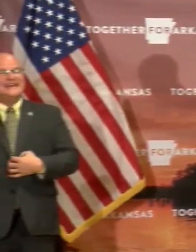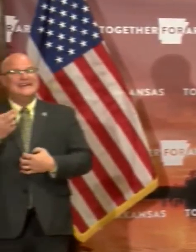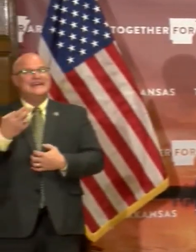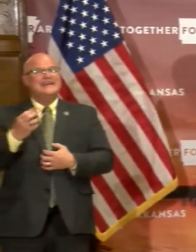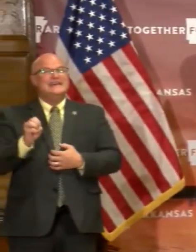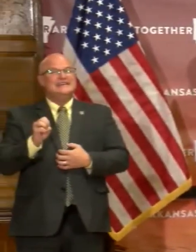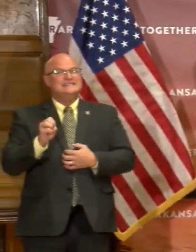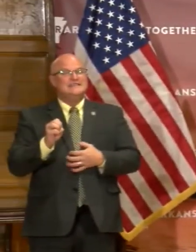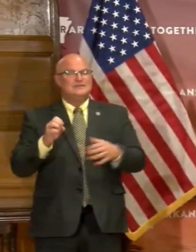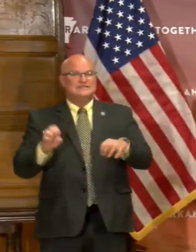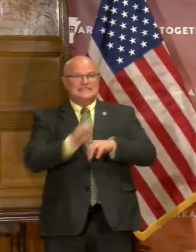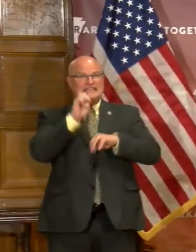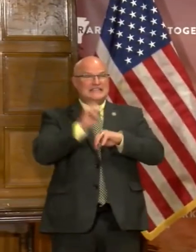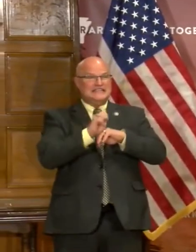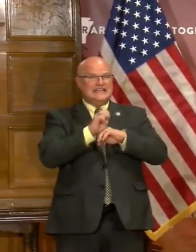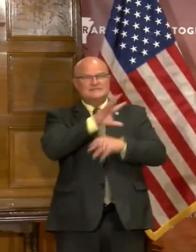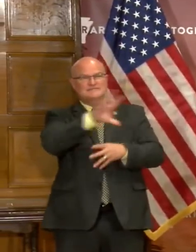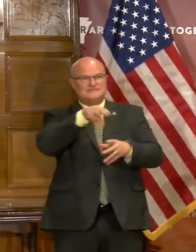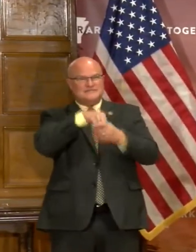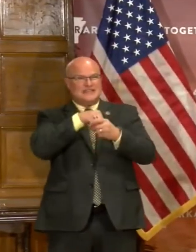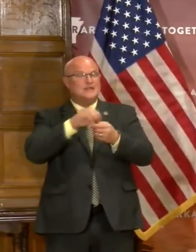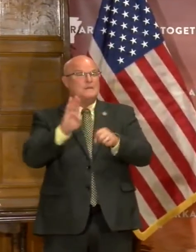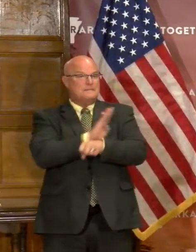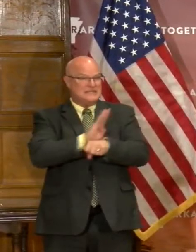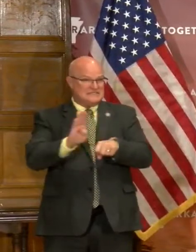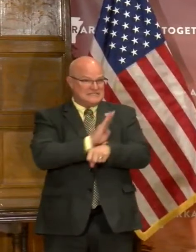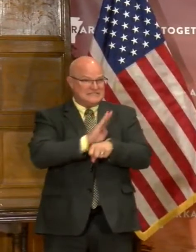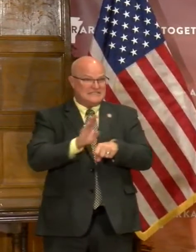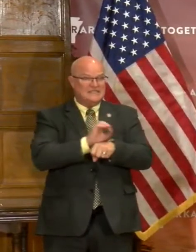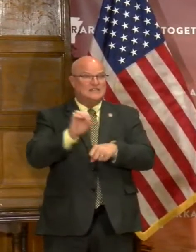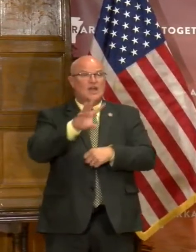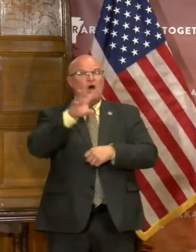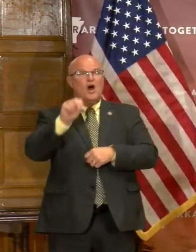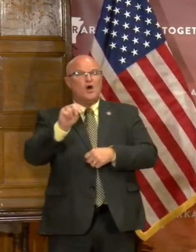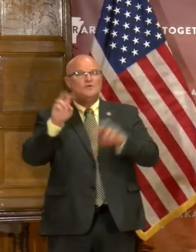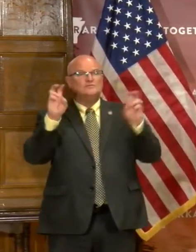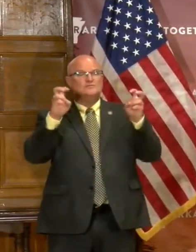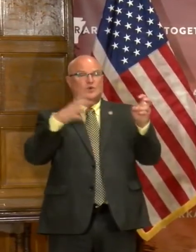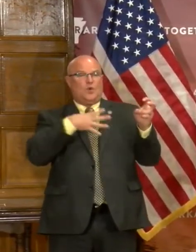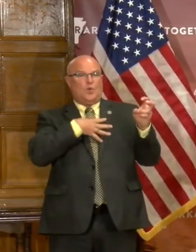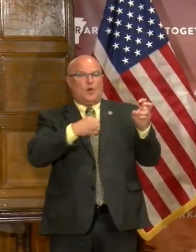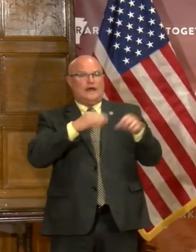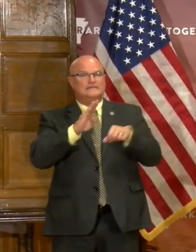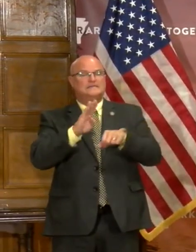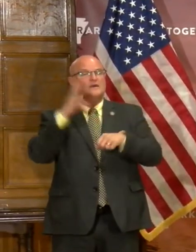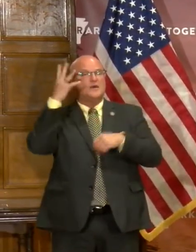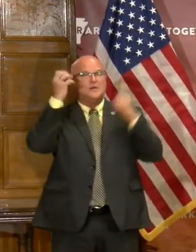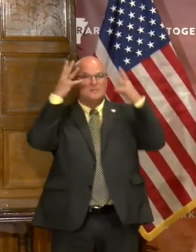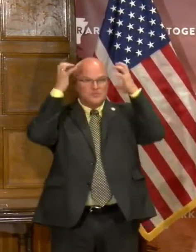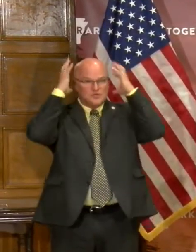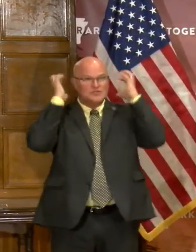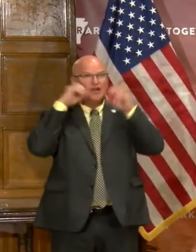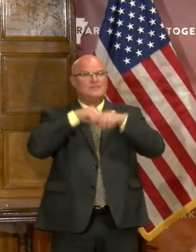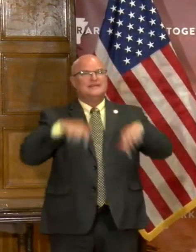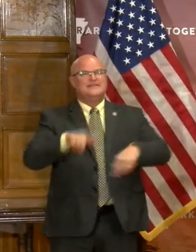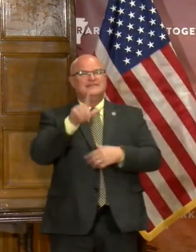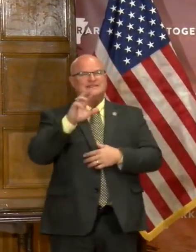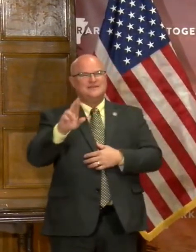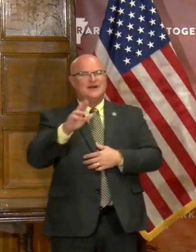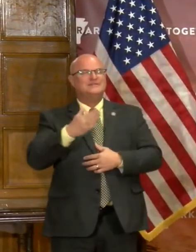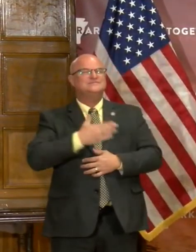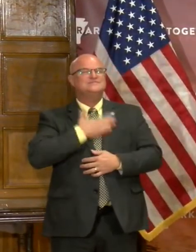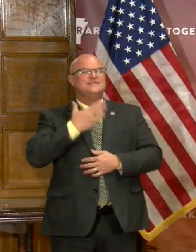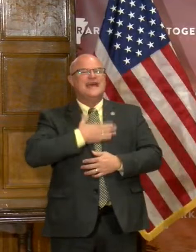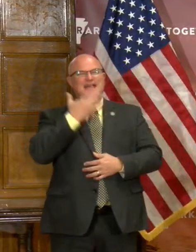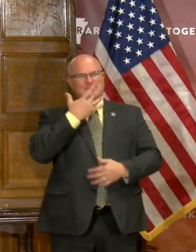she was engaged in business, and she owned White's Beauty Shop in Little Rock. And so happy birthday, Priscilla Boyle.